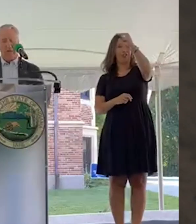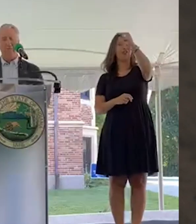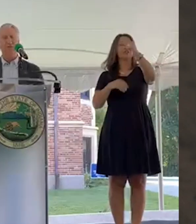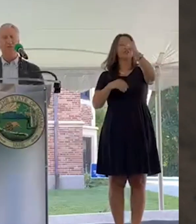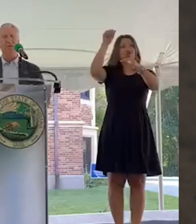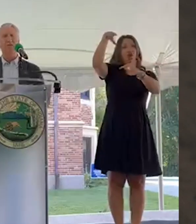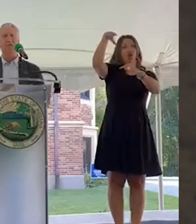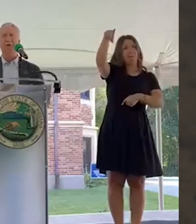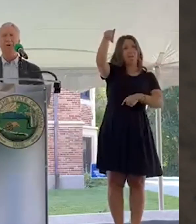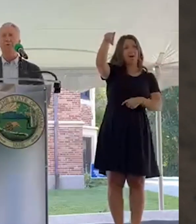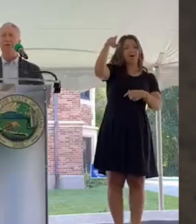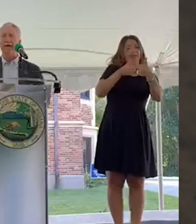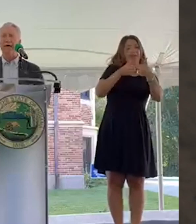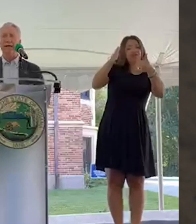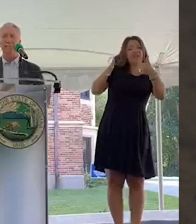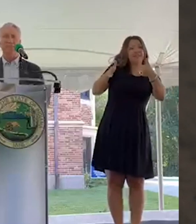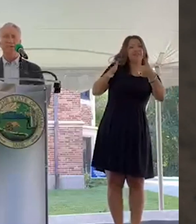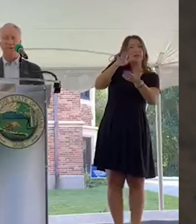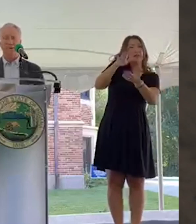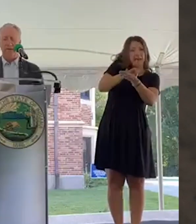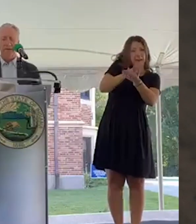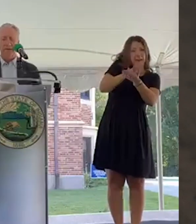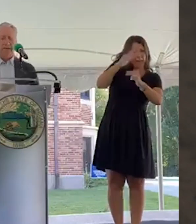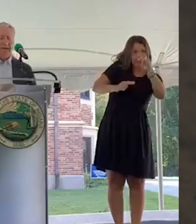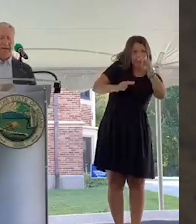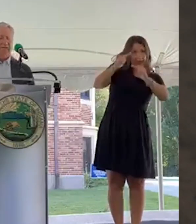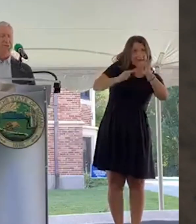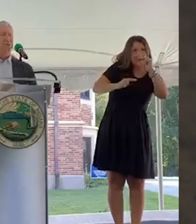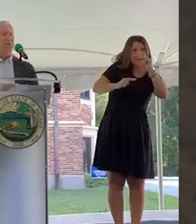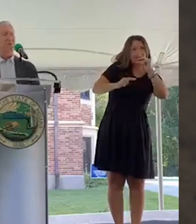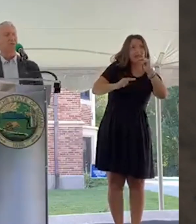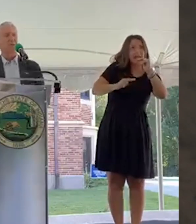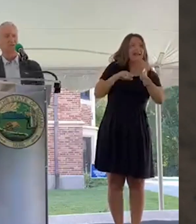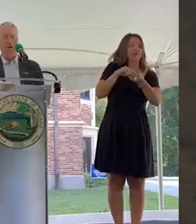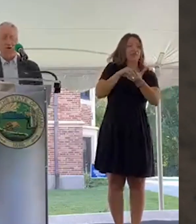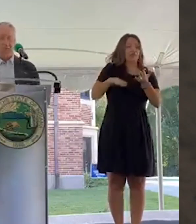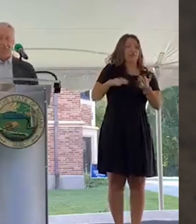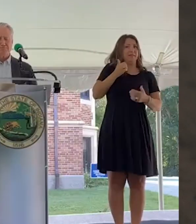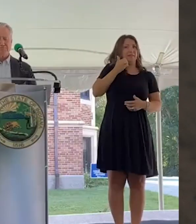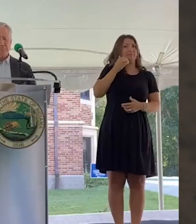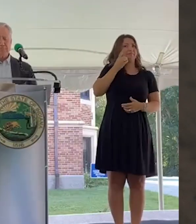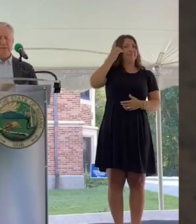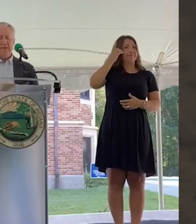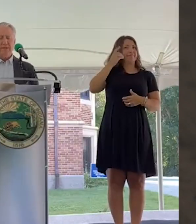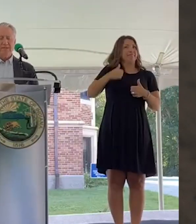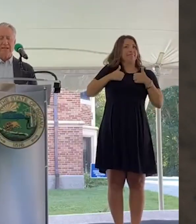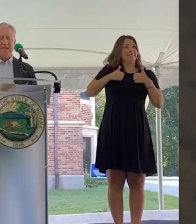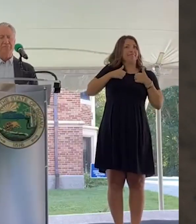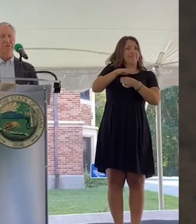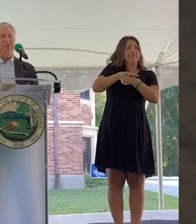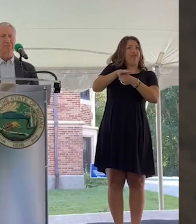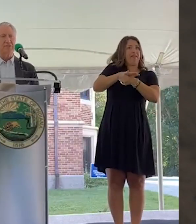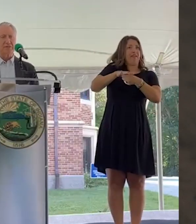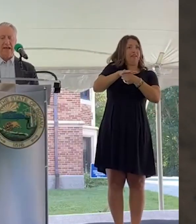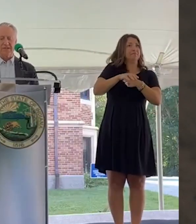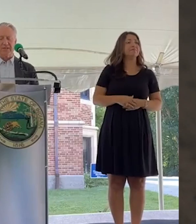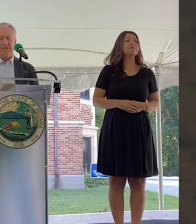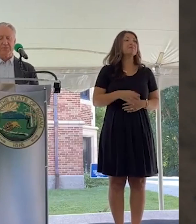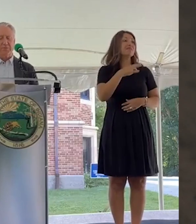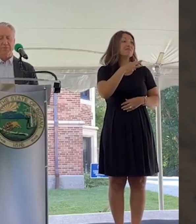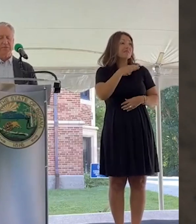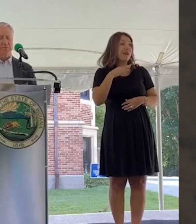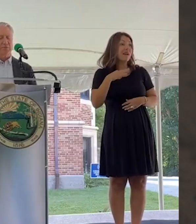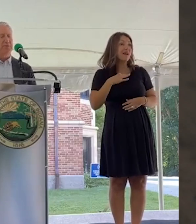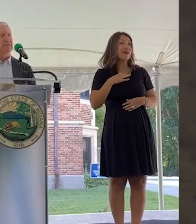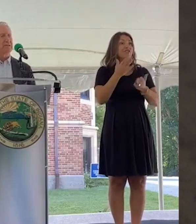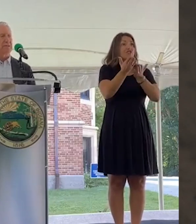a drop-off adjacent to both an academic building and a student residence hall. Staff and service